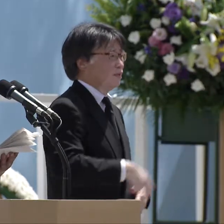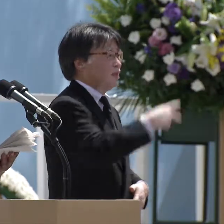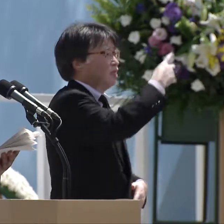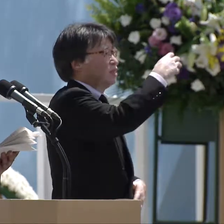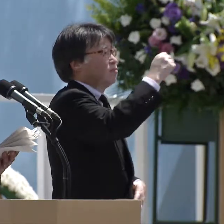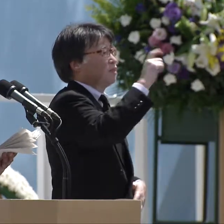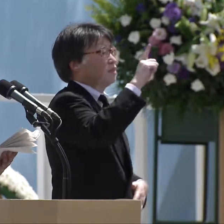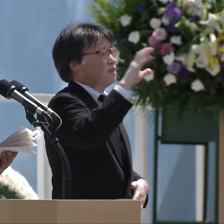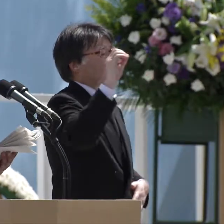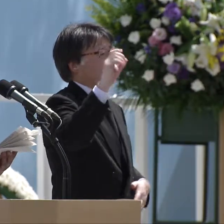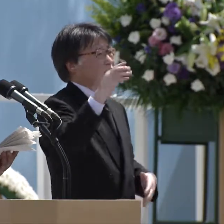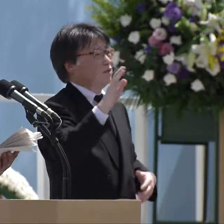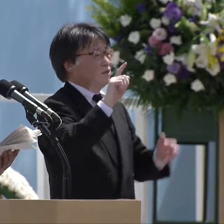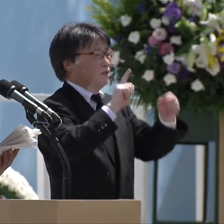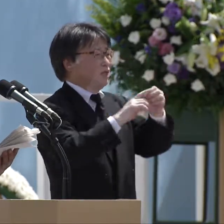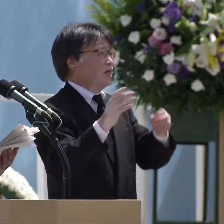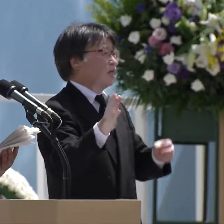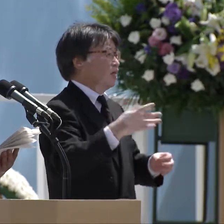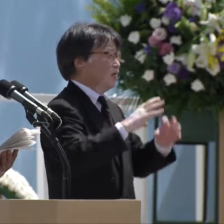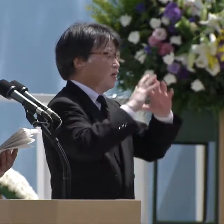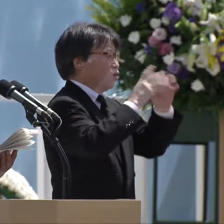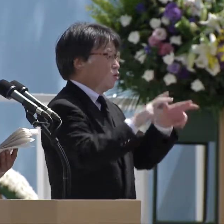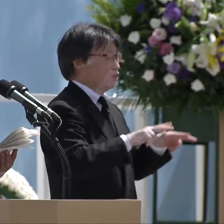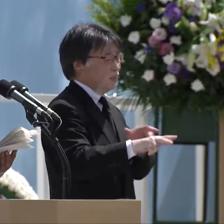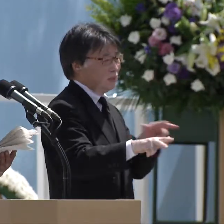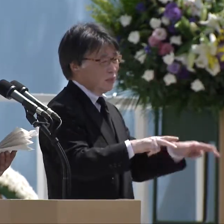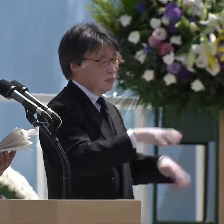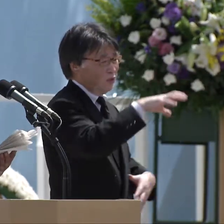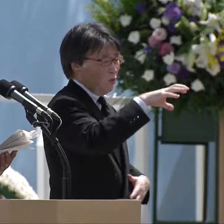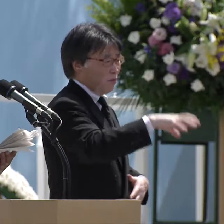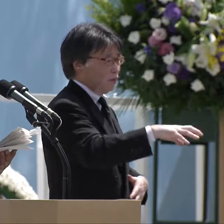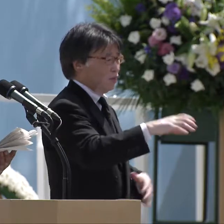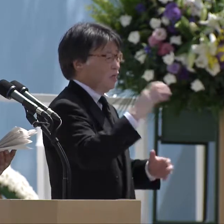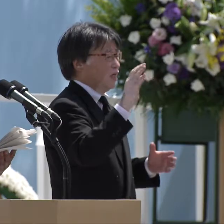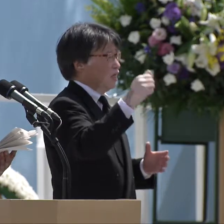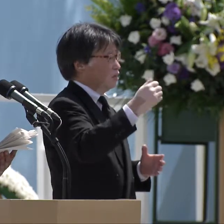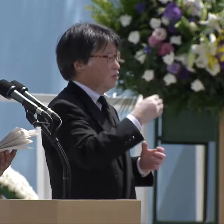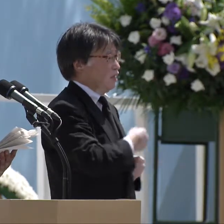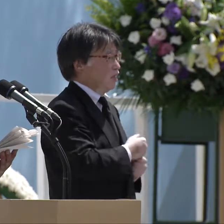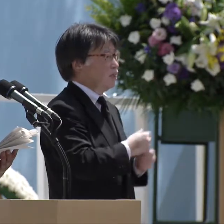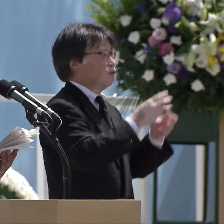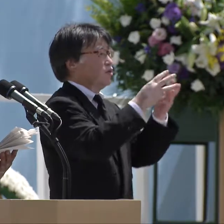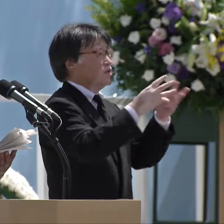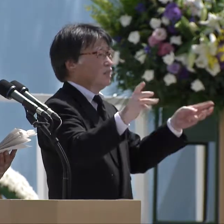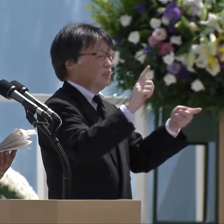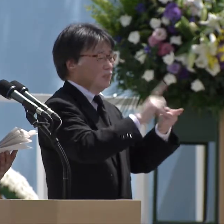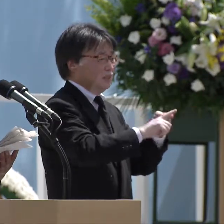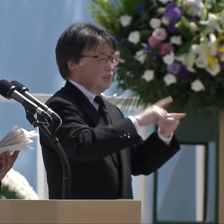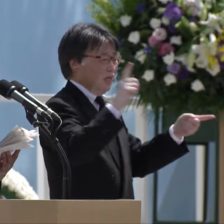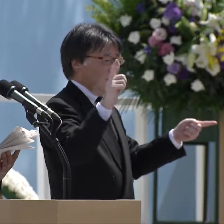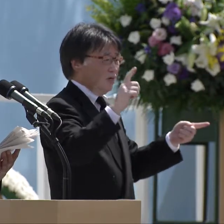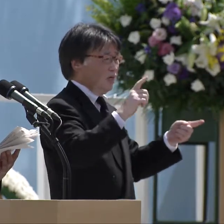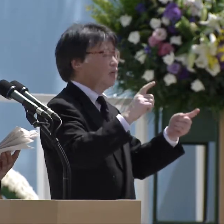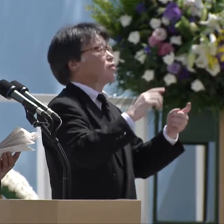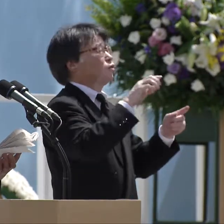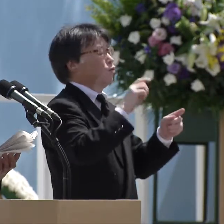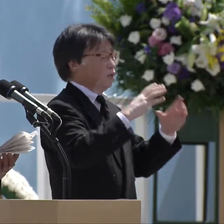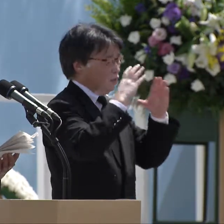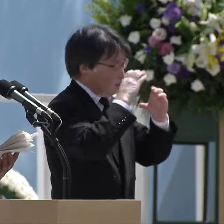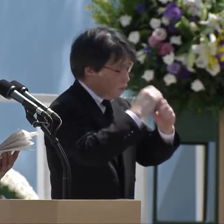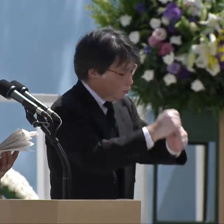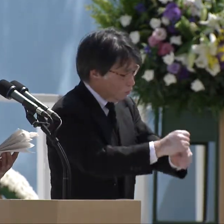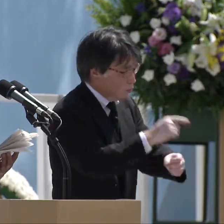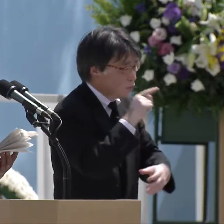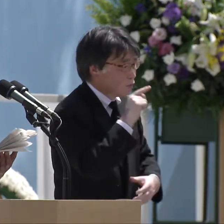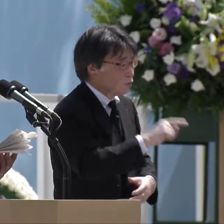and outside of Japan, and have continued to appeal to the world to abolish nuclear weapons as soon as possible. From 2010 on, the topic of